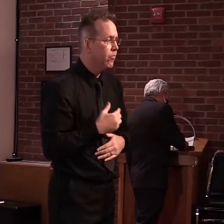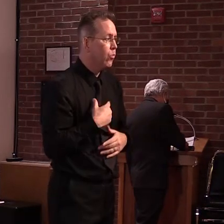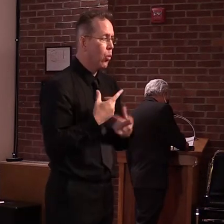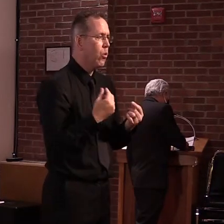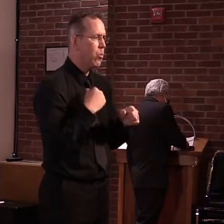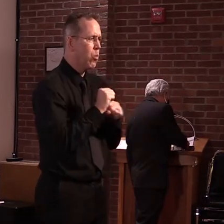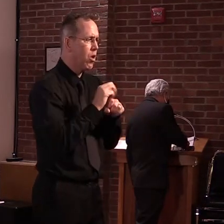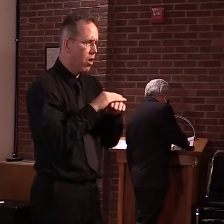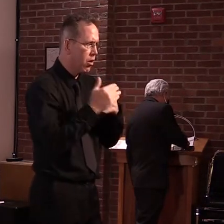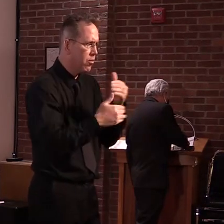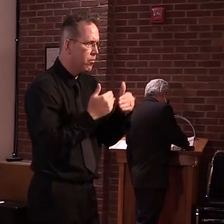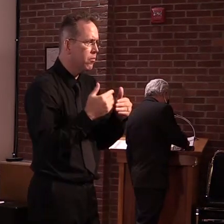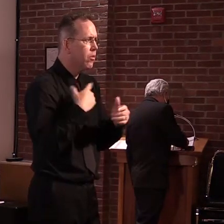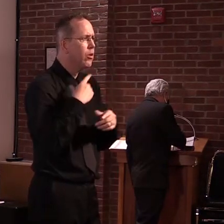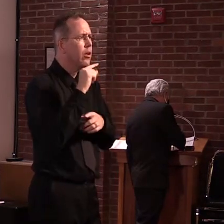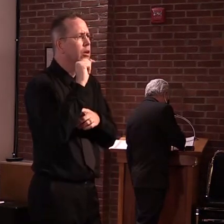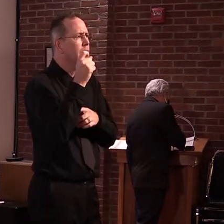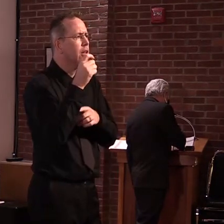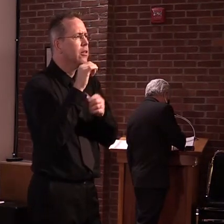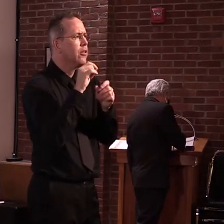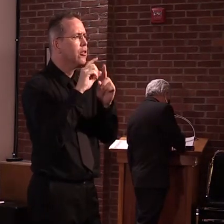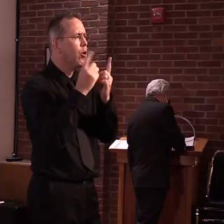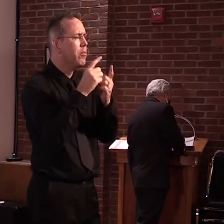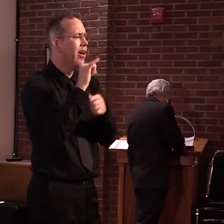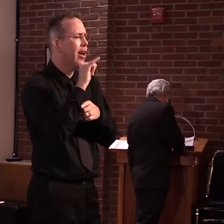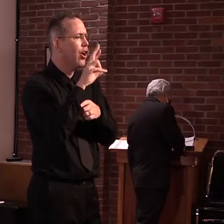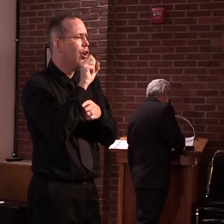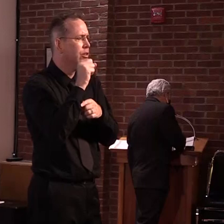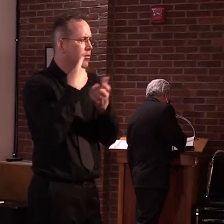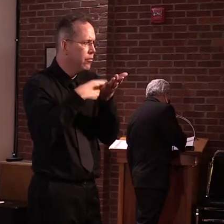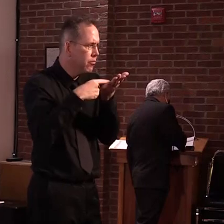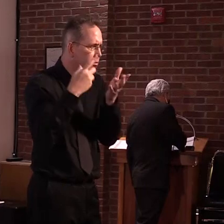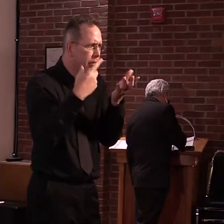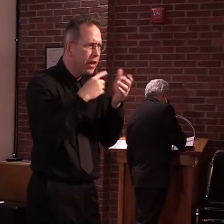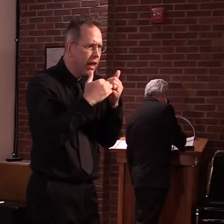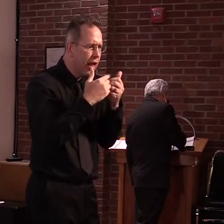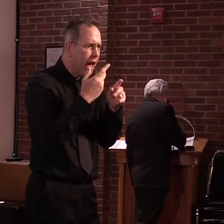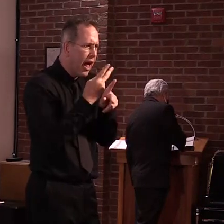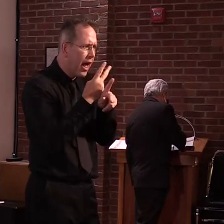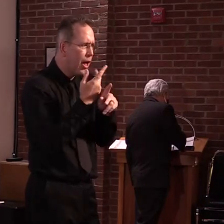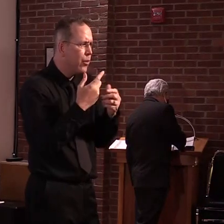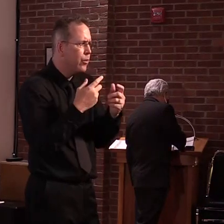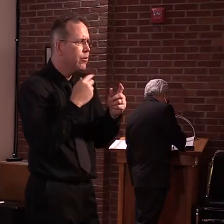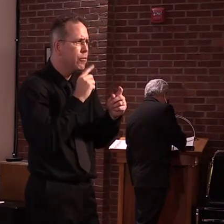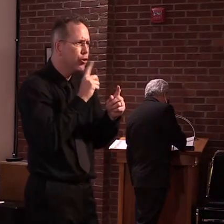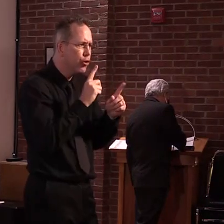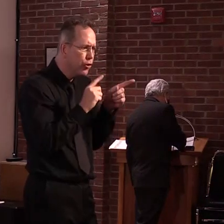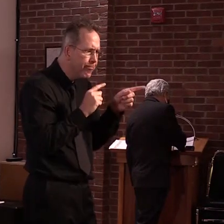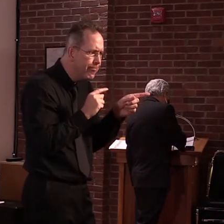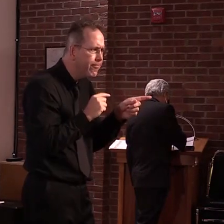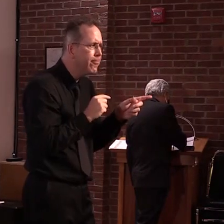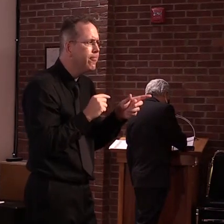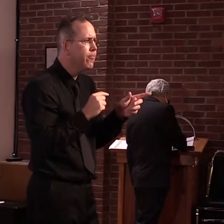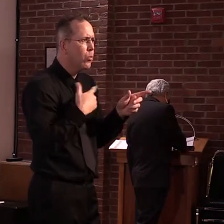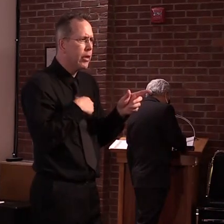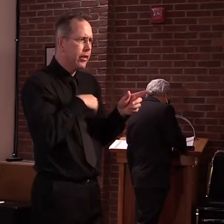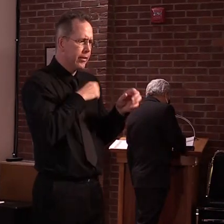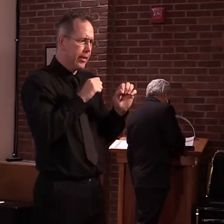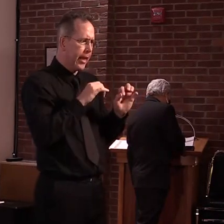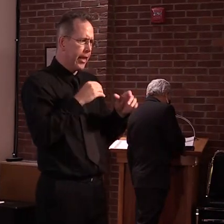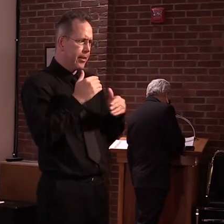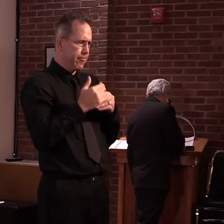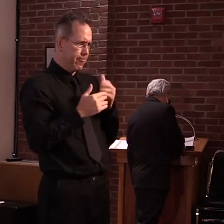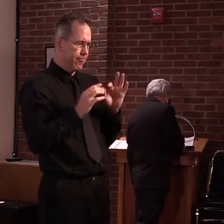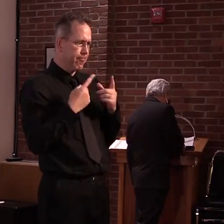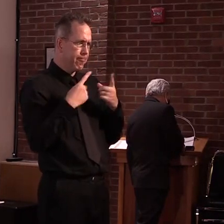to come up with a methodology to ensure that we are getting the